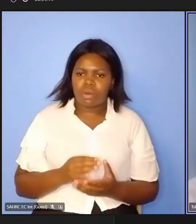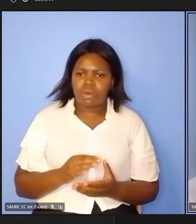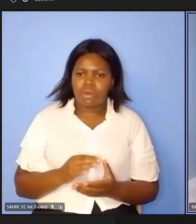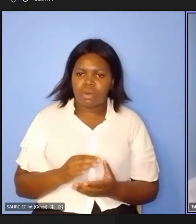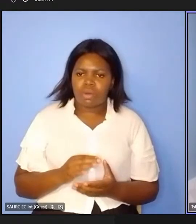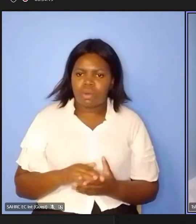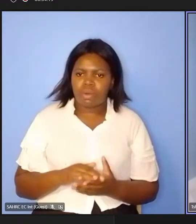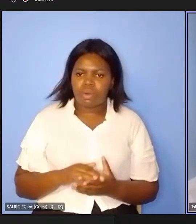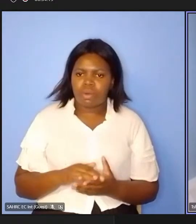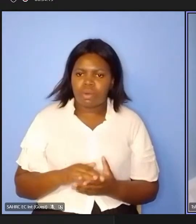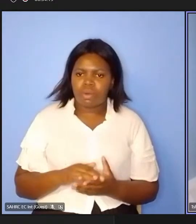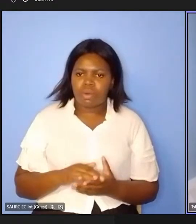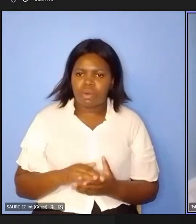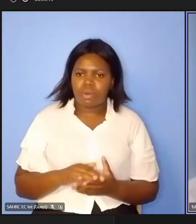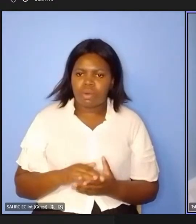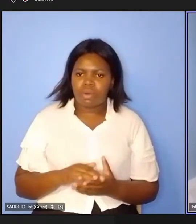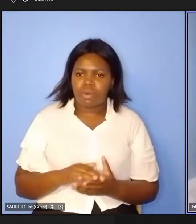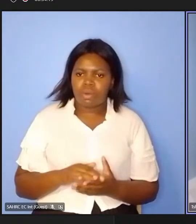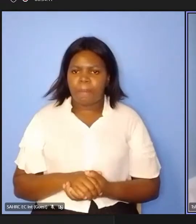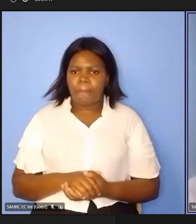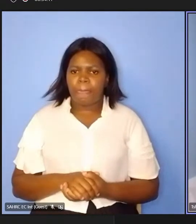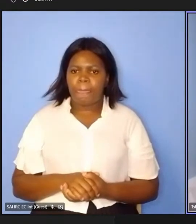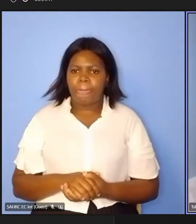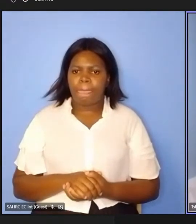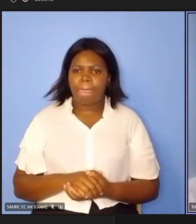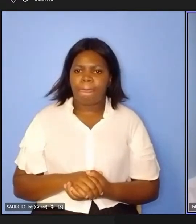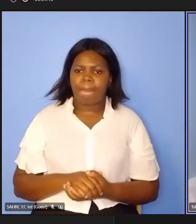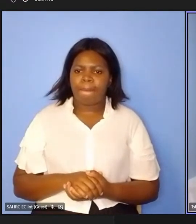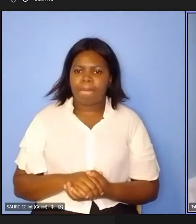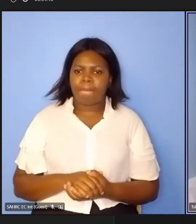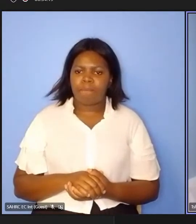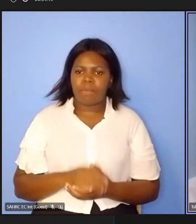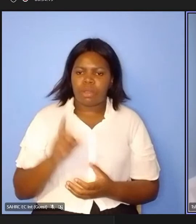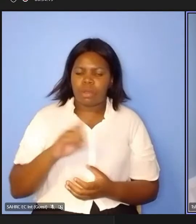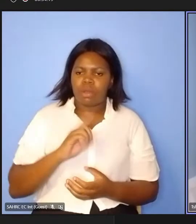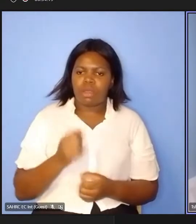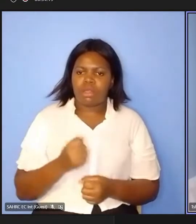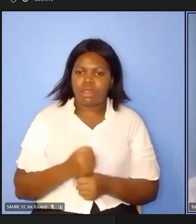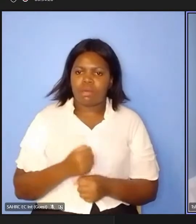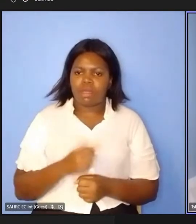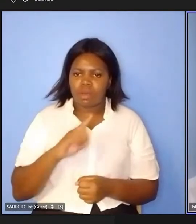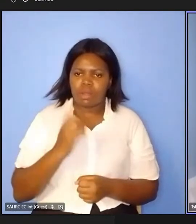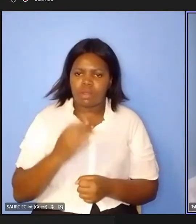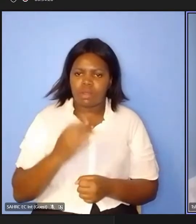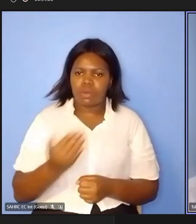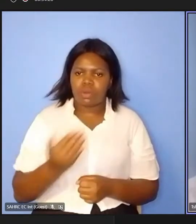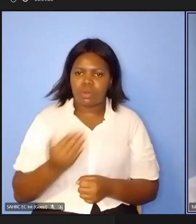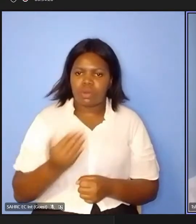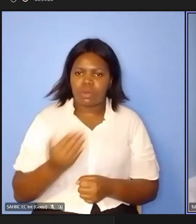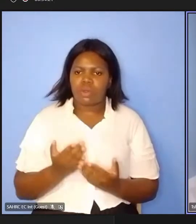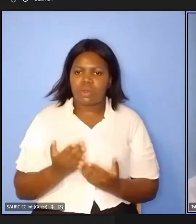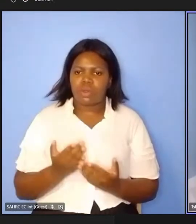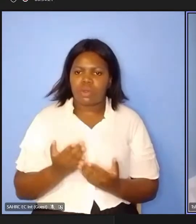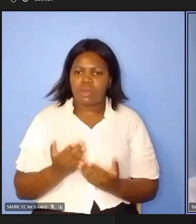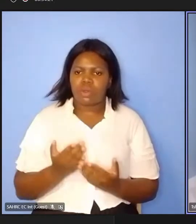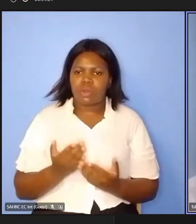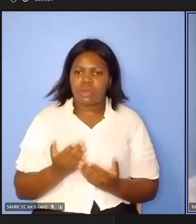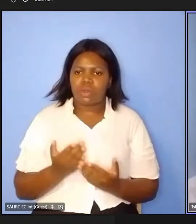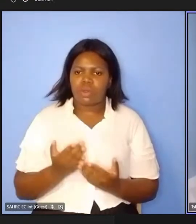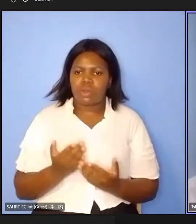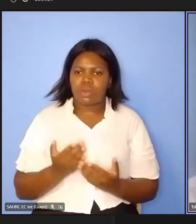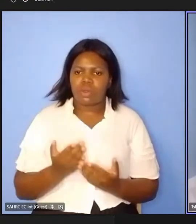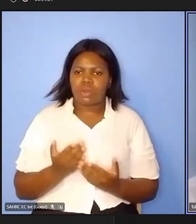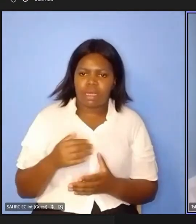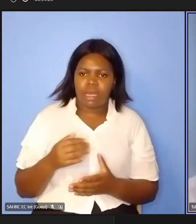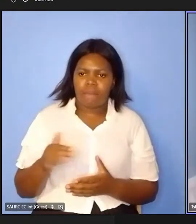transgender girl who had her hair long. And she got told that she could not come back to school until she had cut her hair because she's in fact a